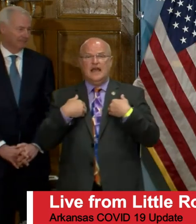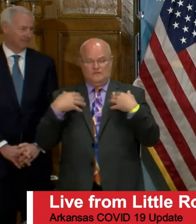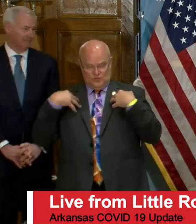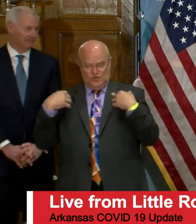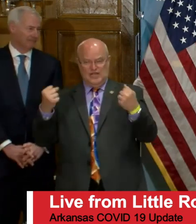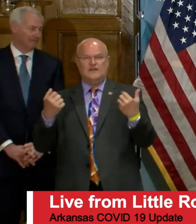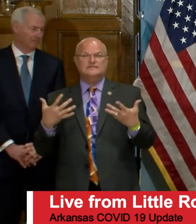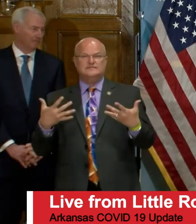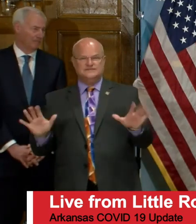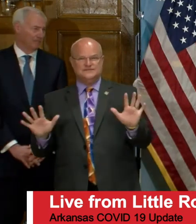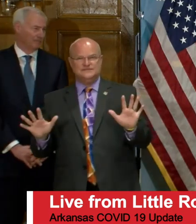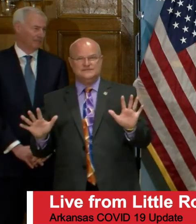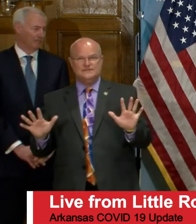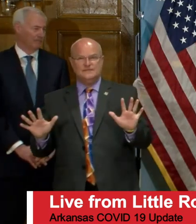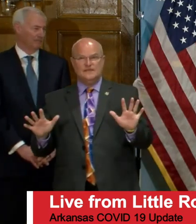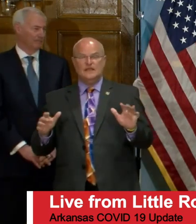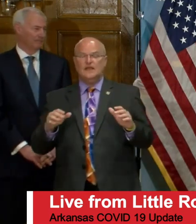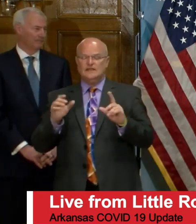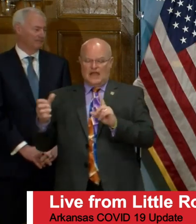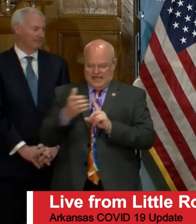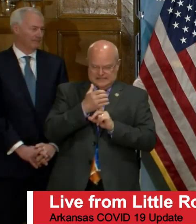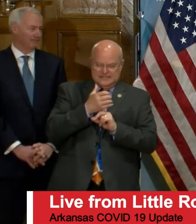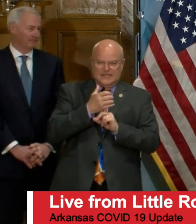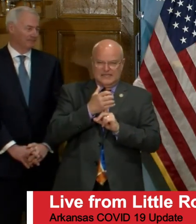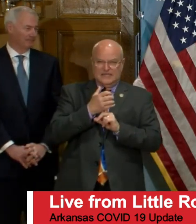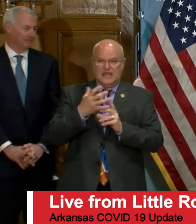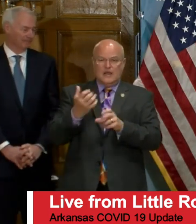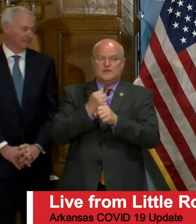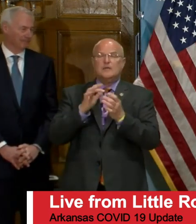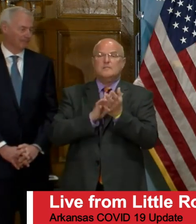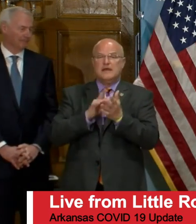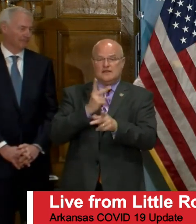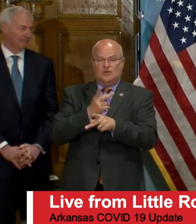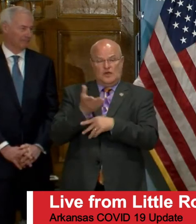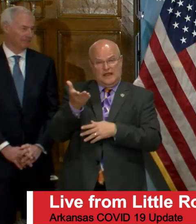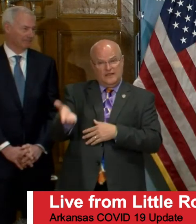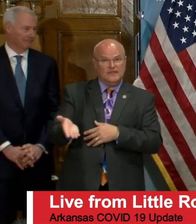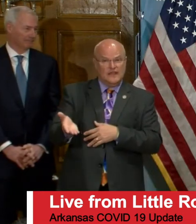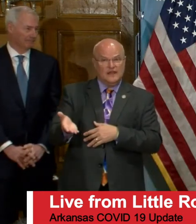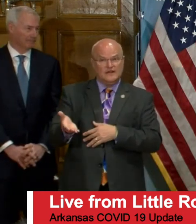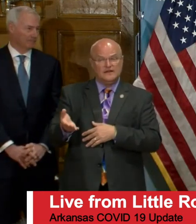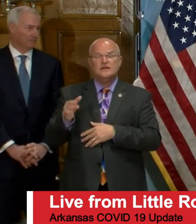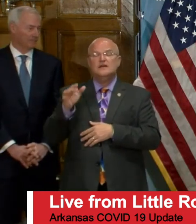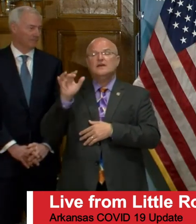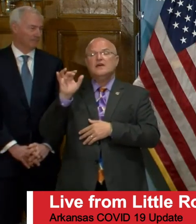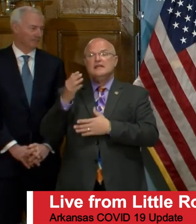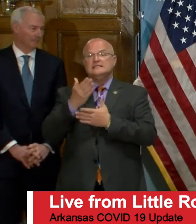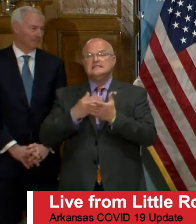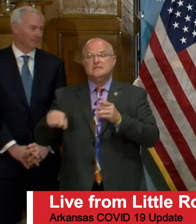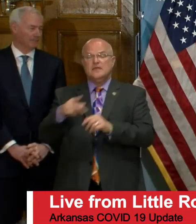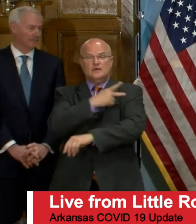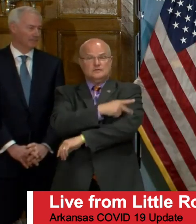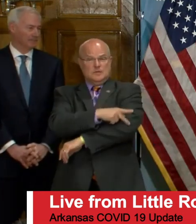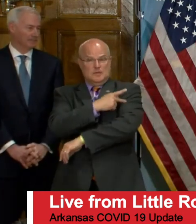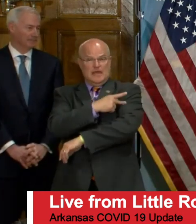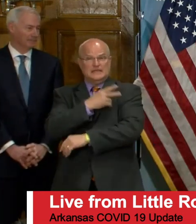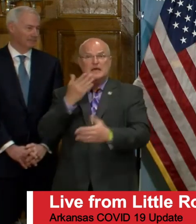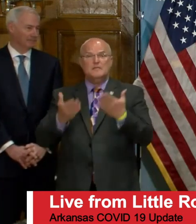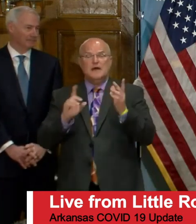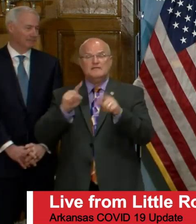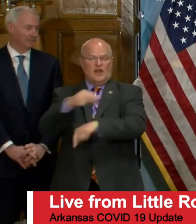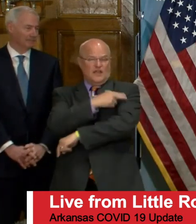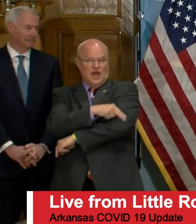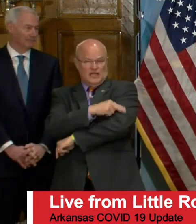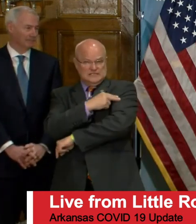have recovered. They've been isolated and received medical care there. Some of those patients might have gone